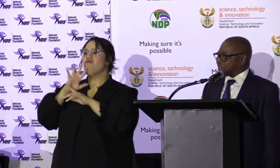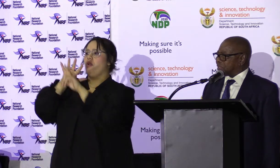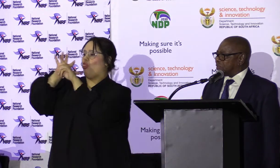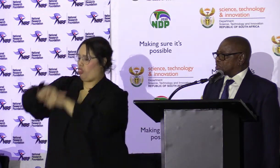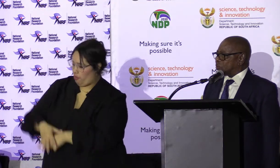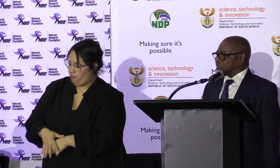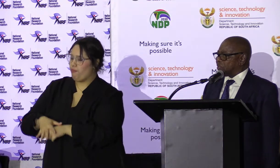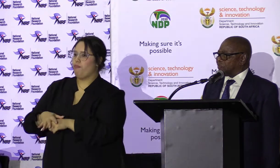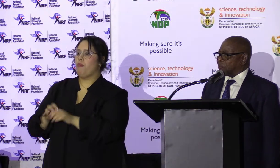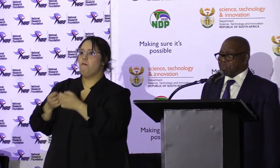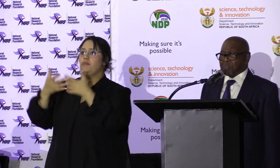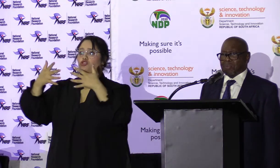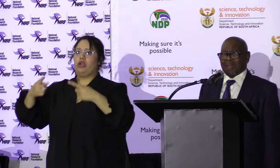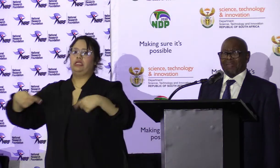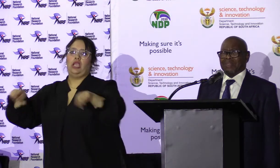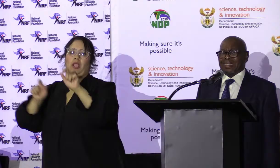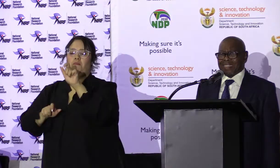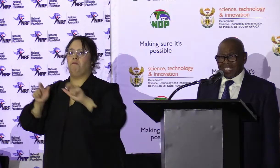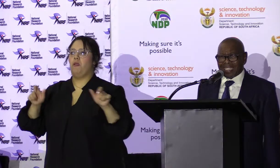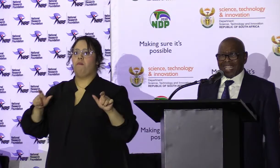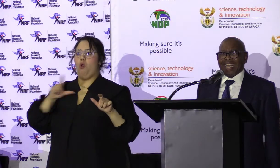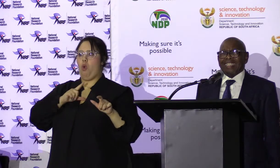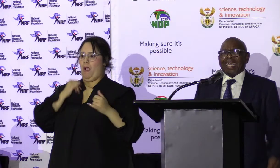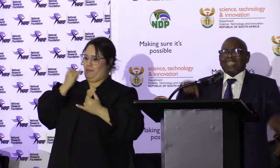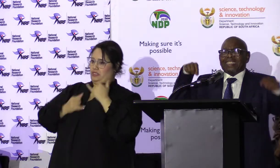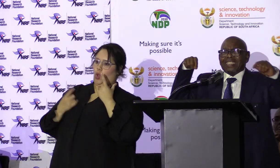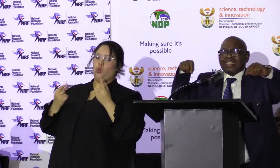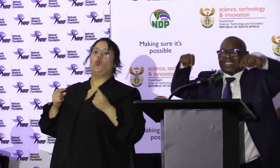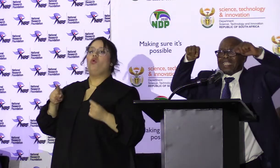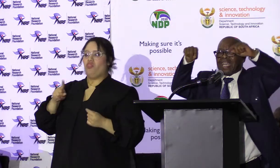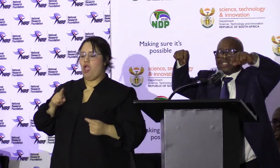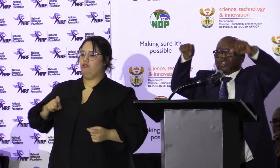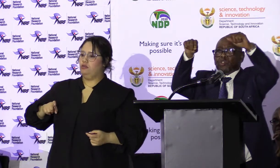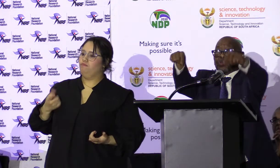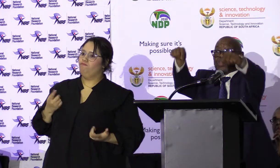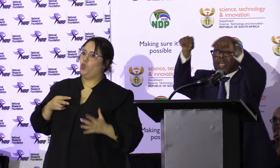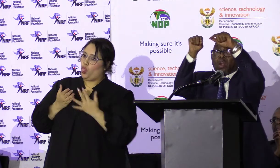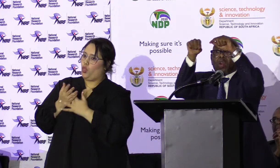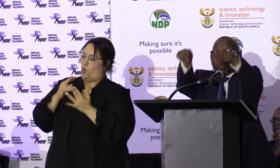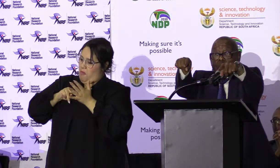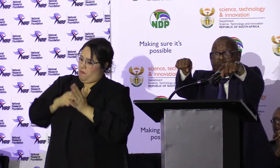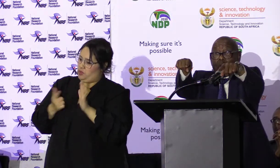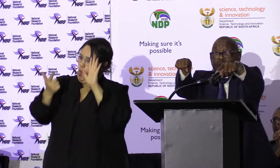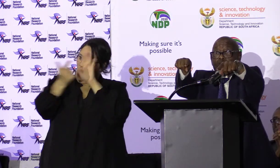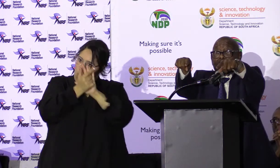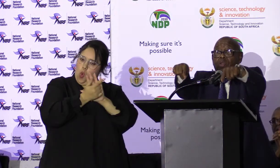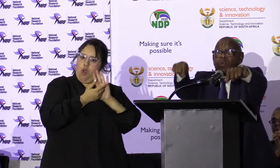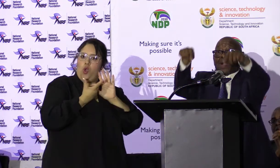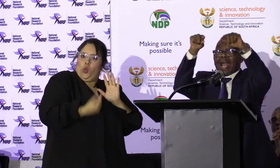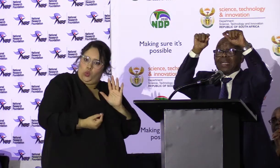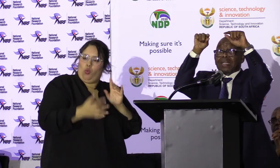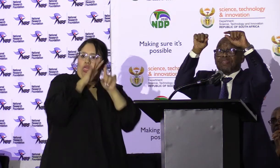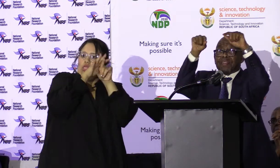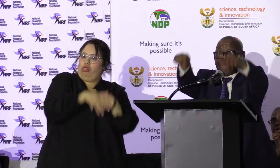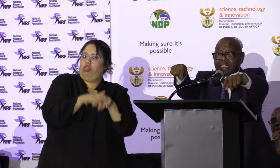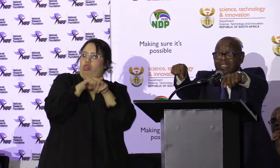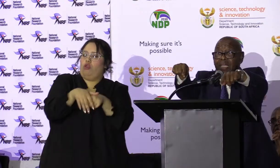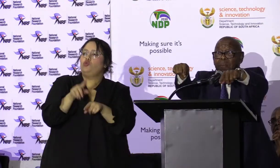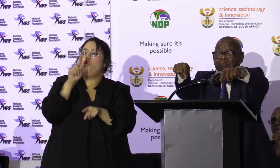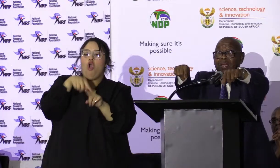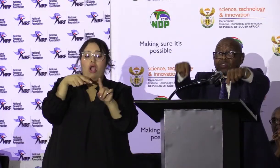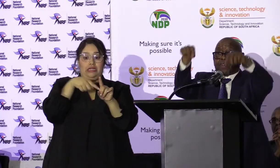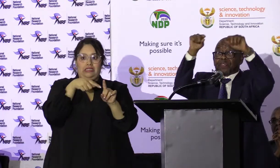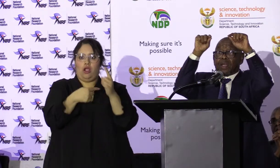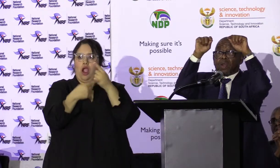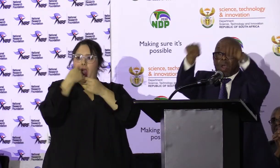and oppress the majority of the people by mistake. They did that through the law. So you can't reverse